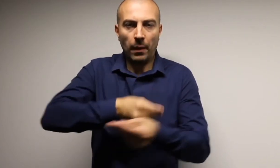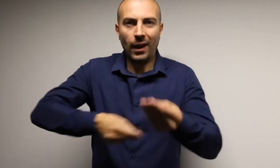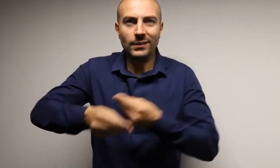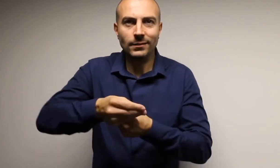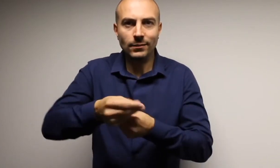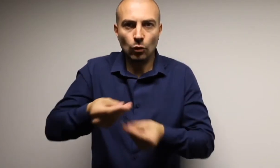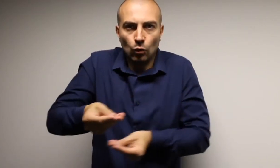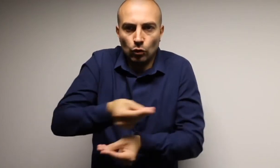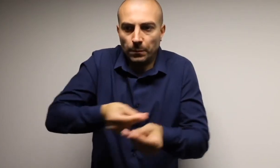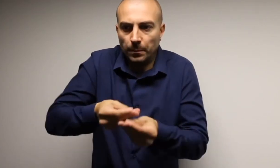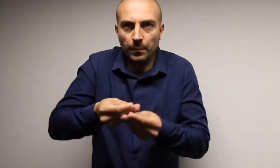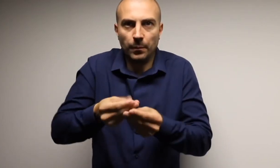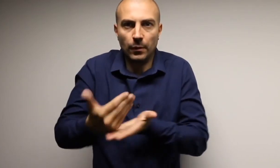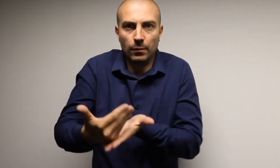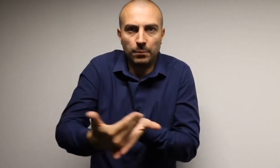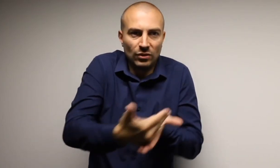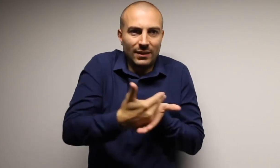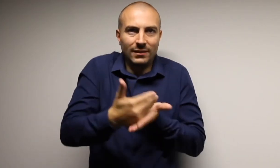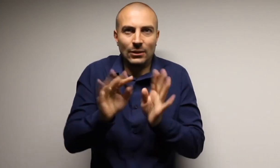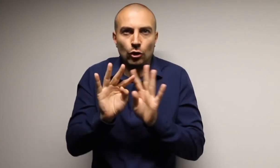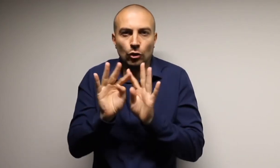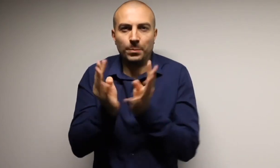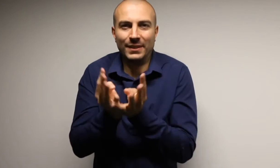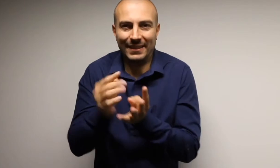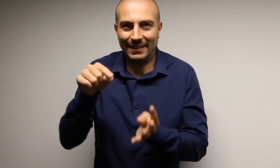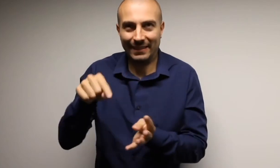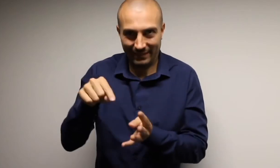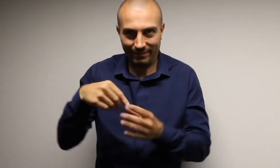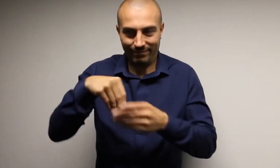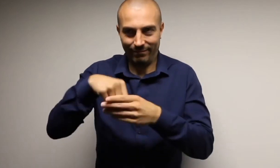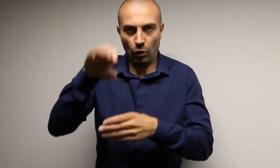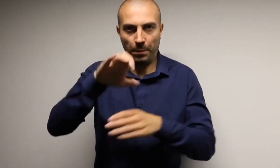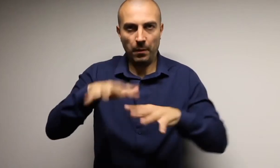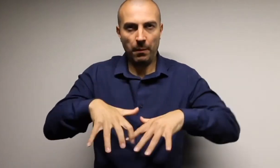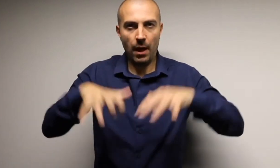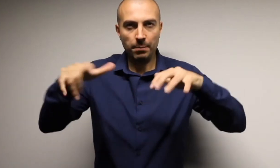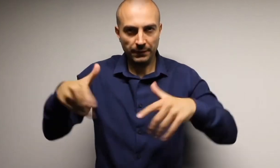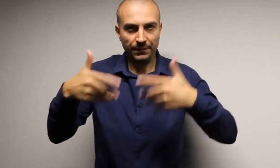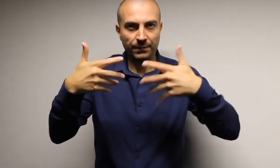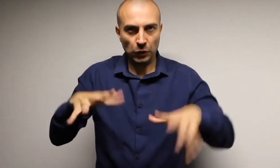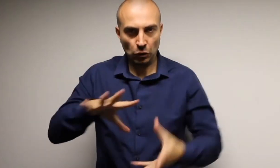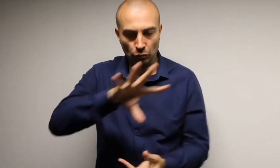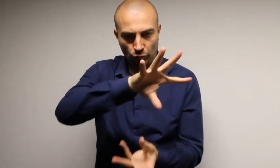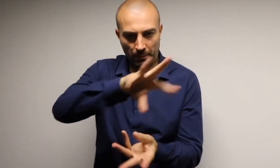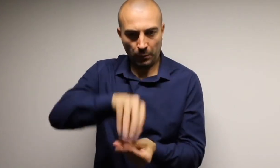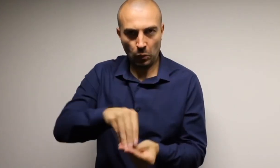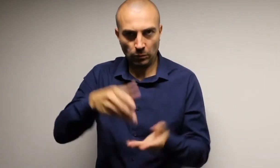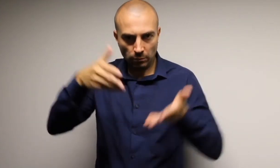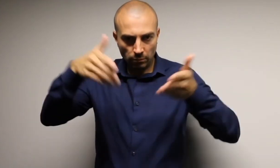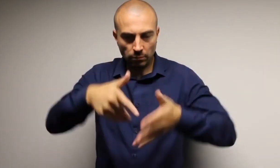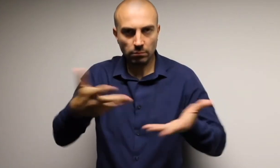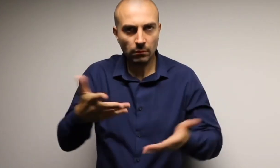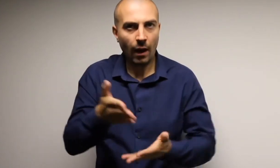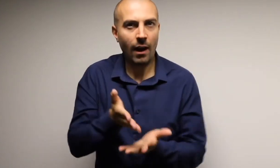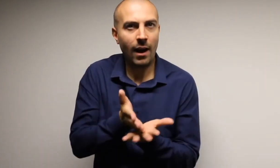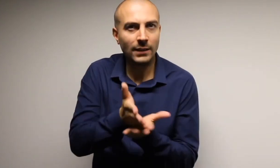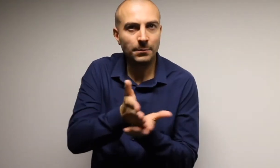Protection Committee of the European Parliament made a report on the Accessibility